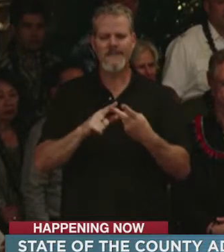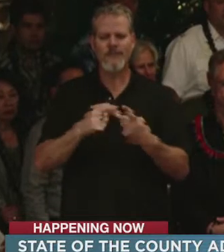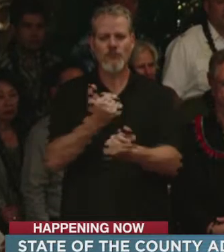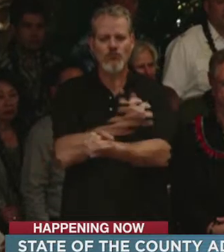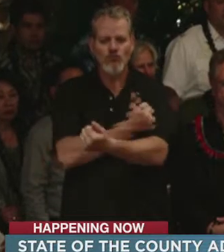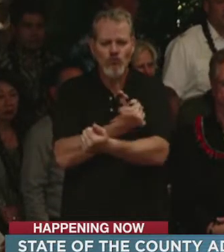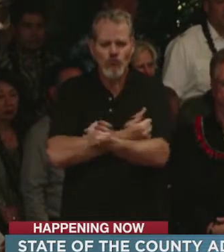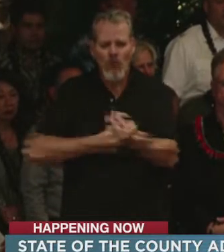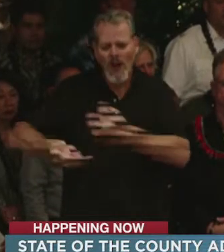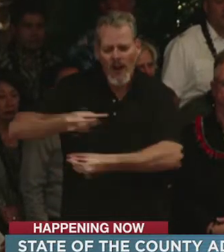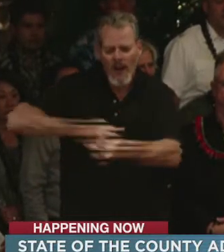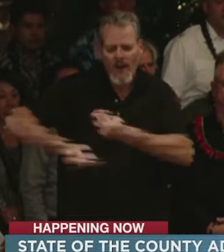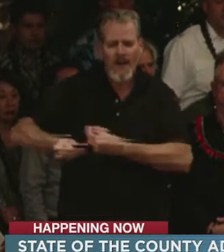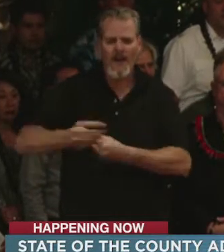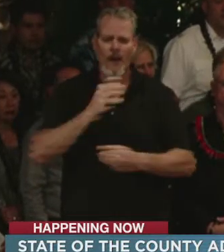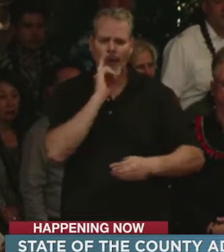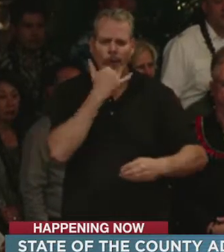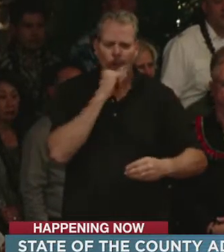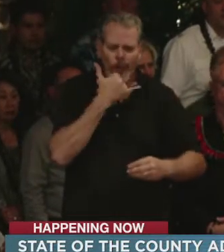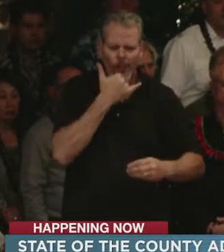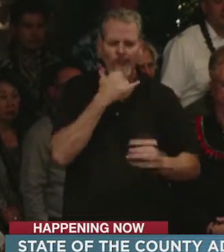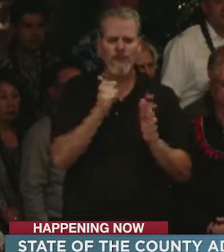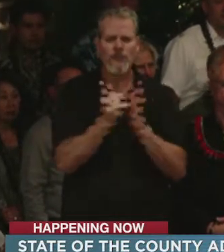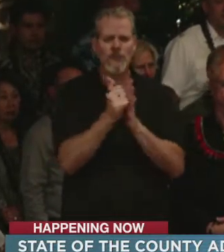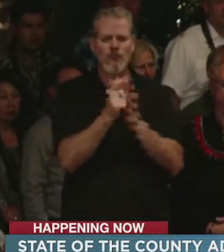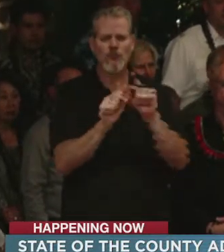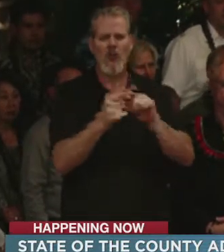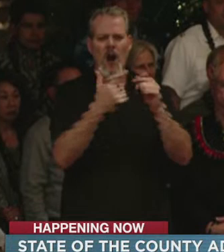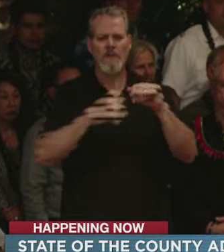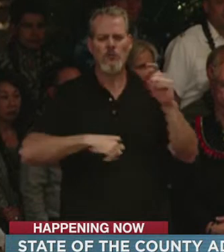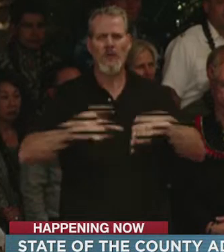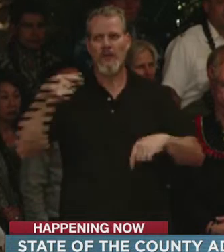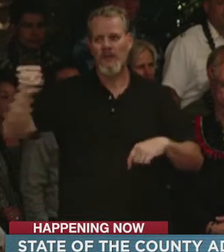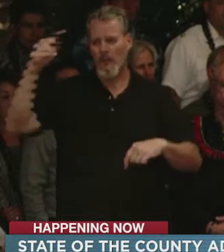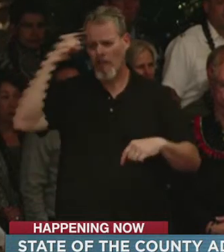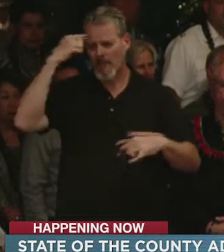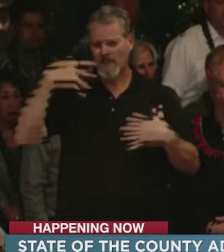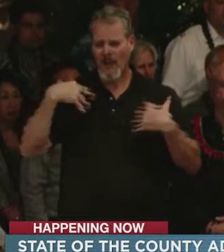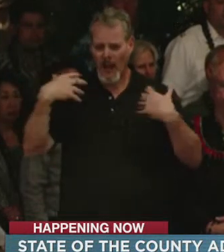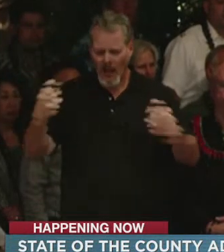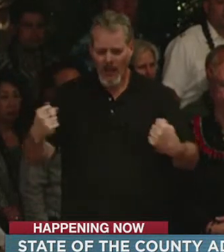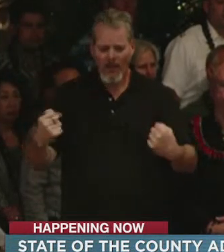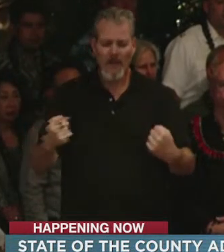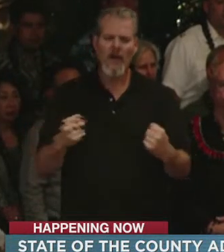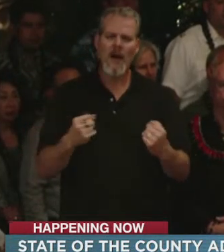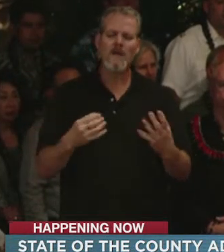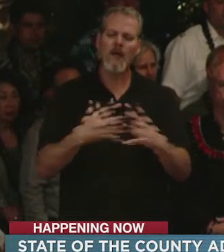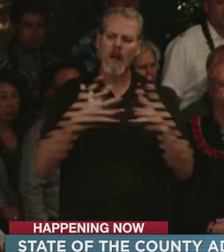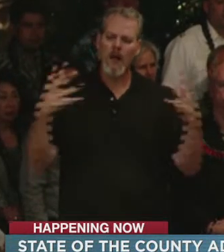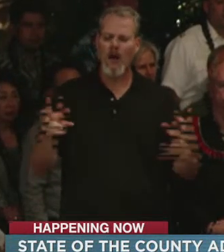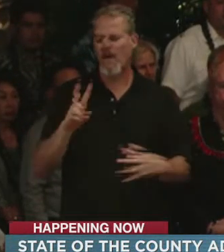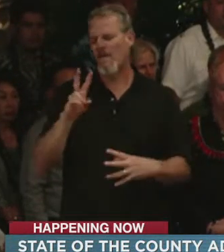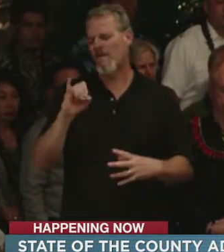and misuse, crimes committed by individuals suffering from mental health, and intimate partner violence.